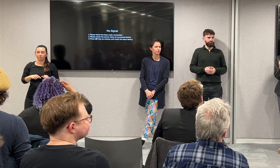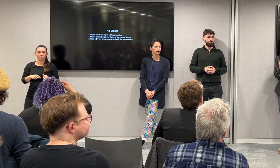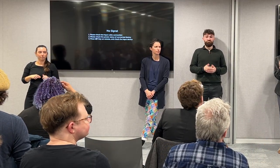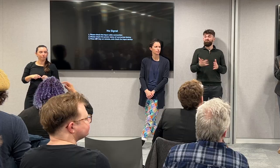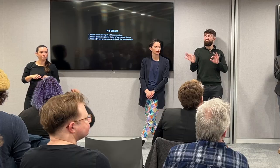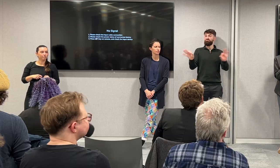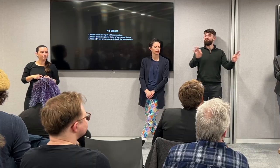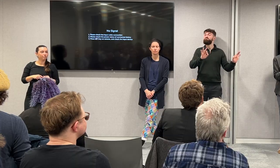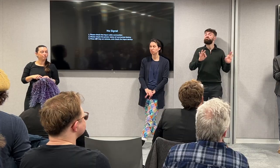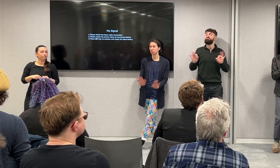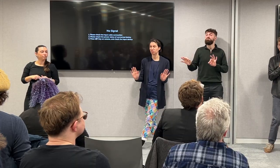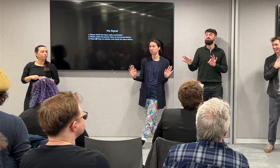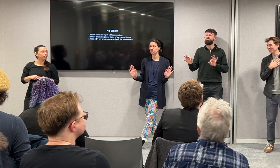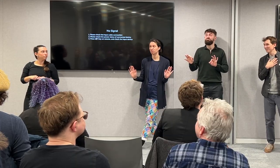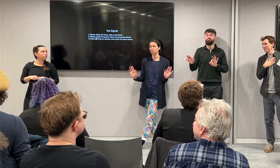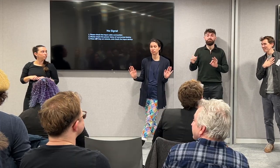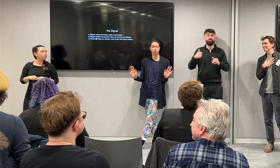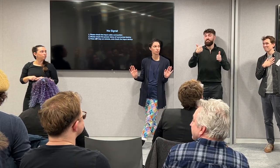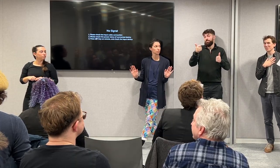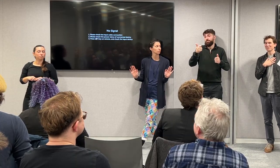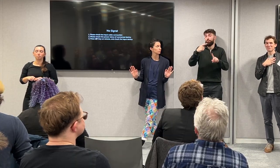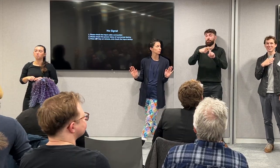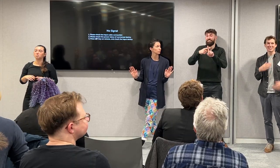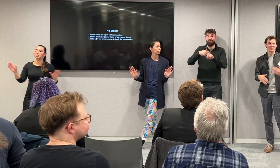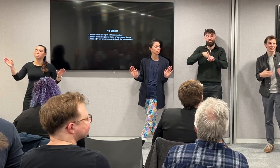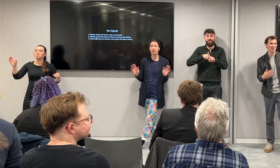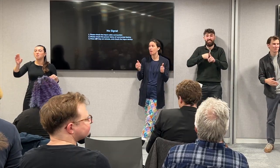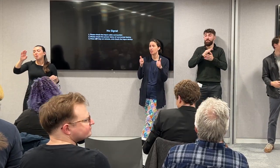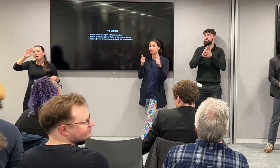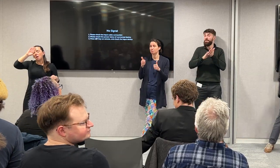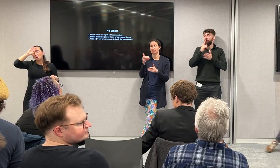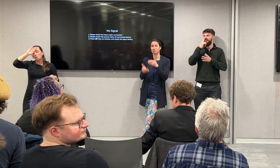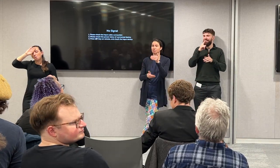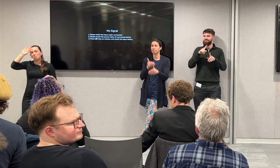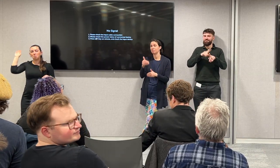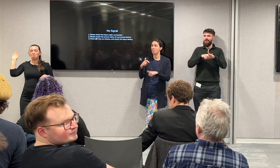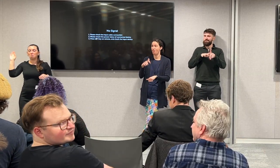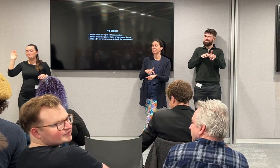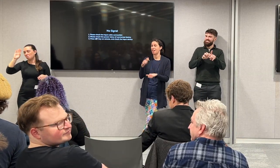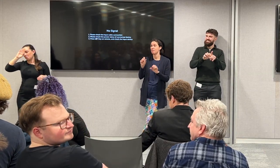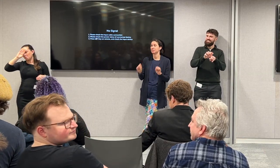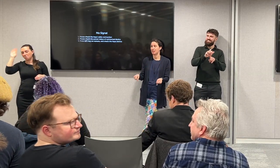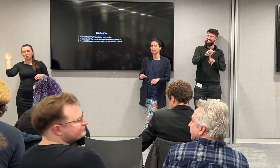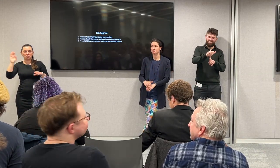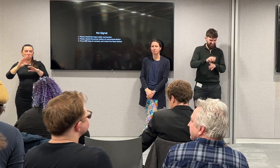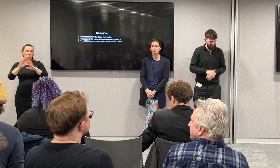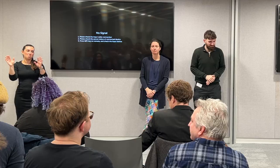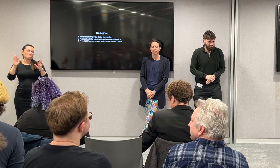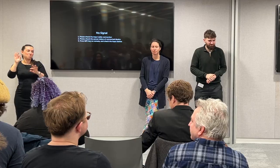No. Nobody? Well, that's good for me, because we can keep a little bit more on time.